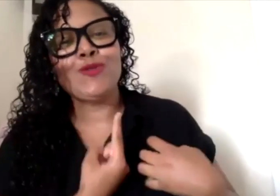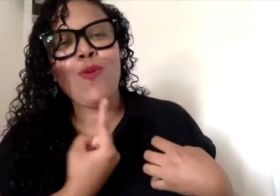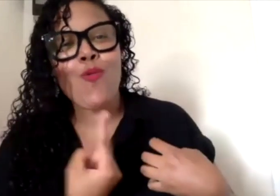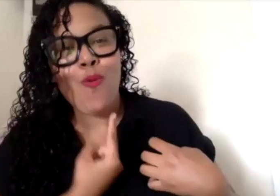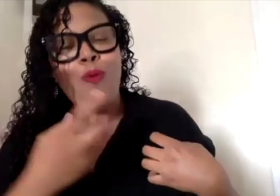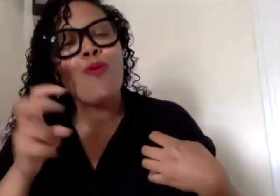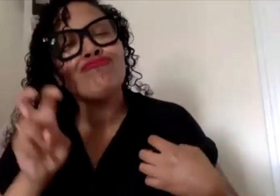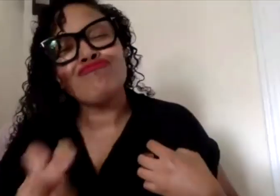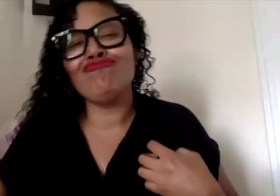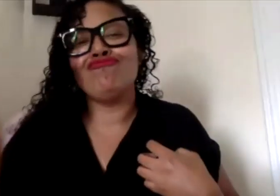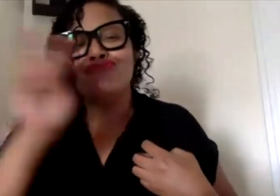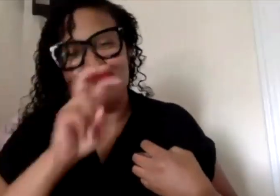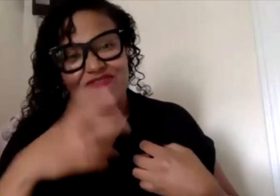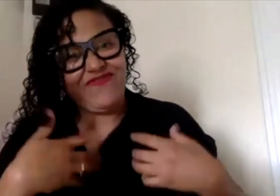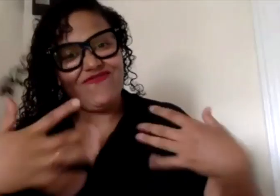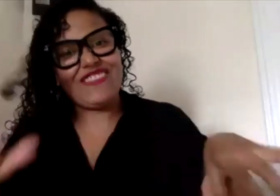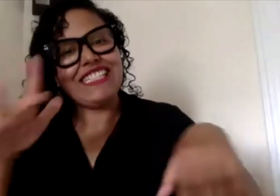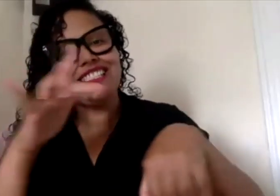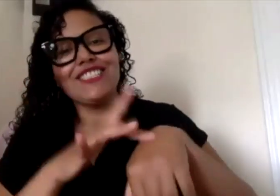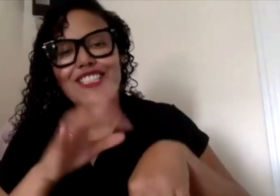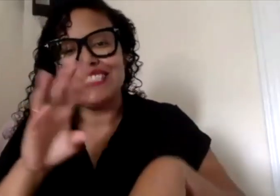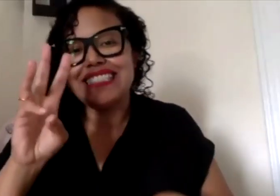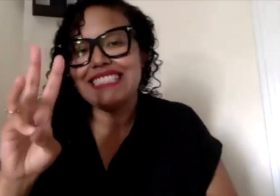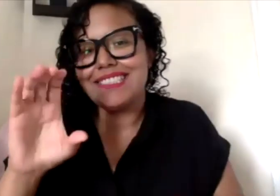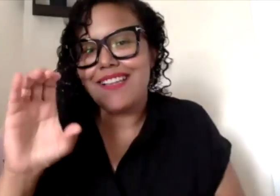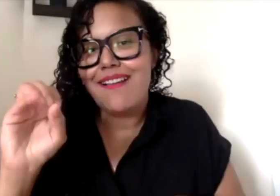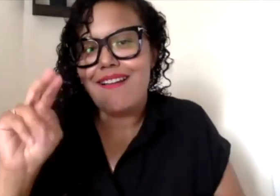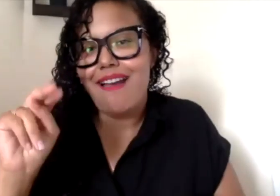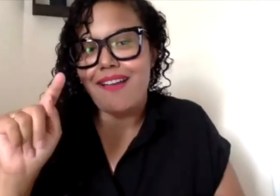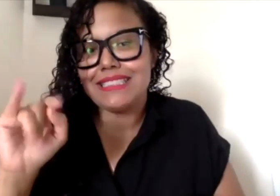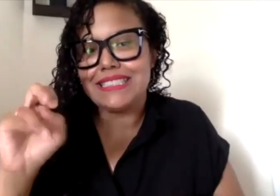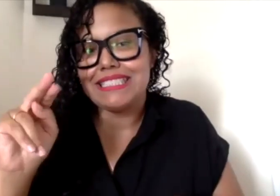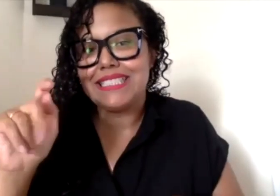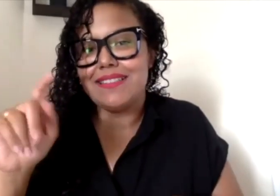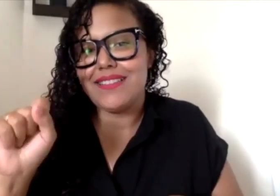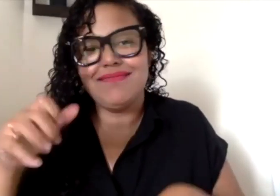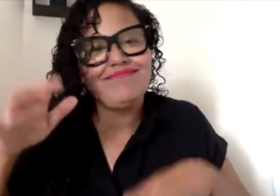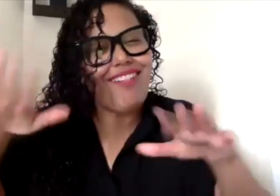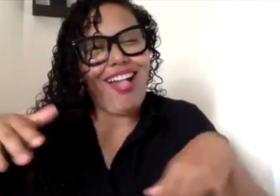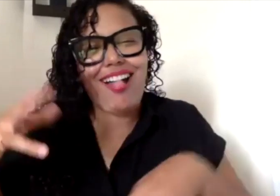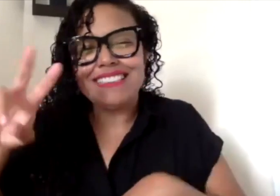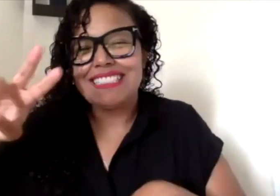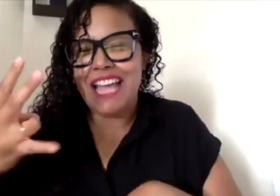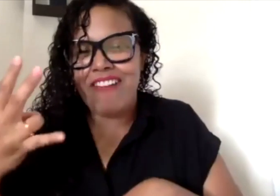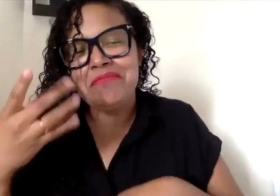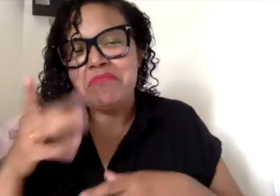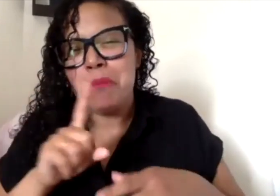I love backpacking solo, and I've actually been to 6 different